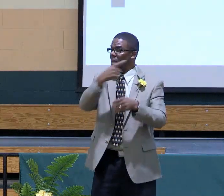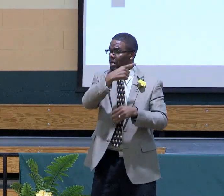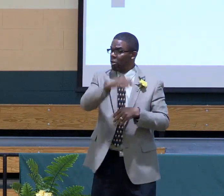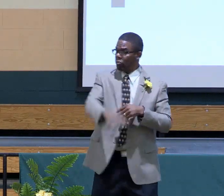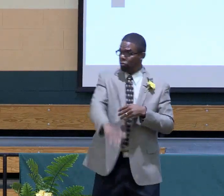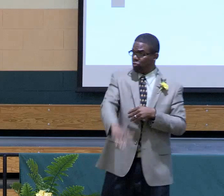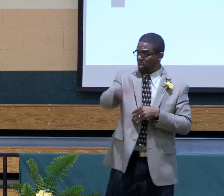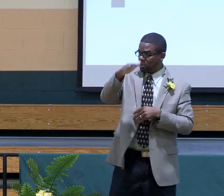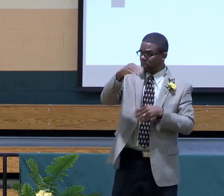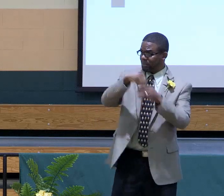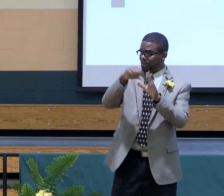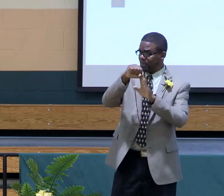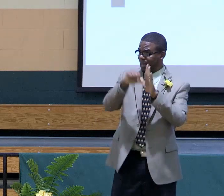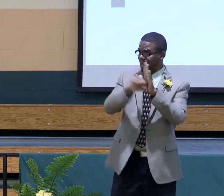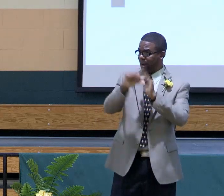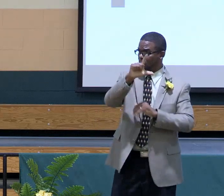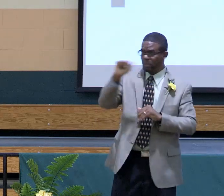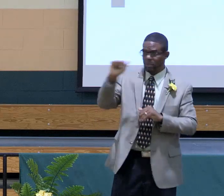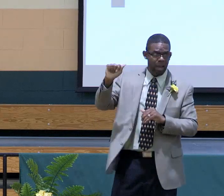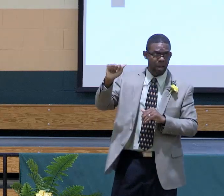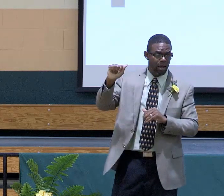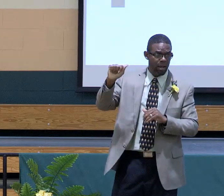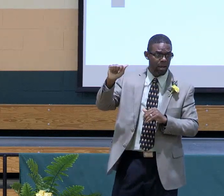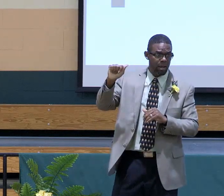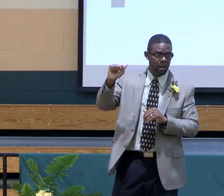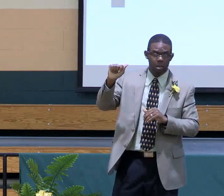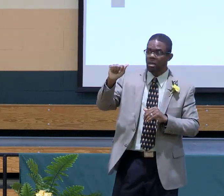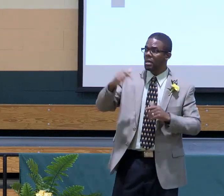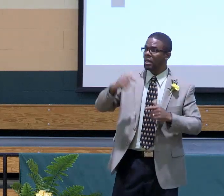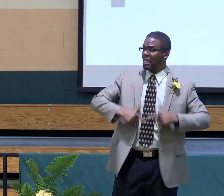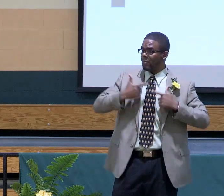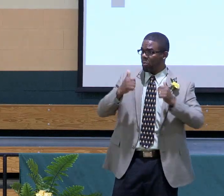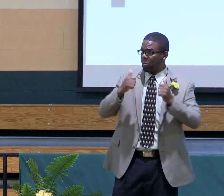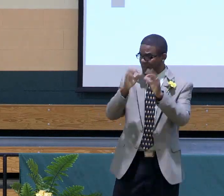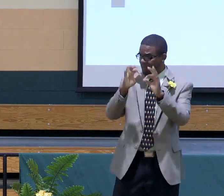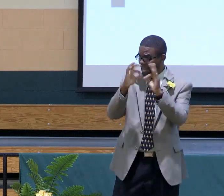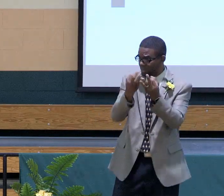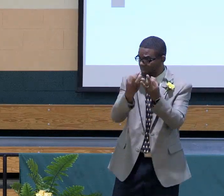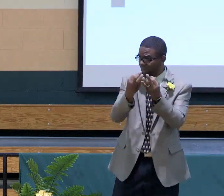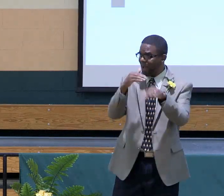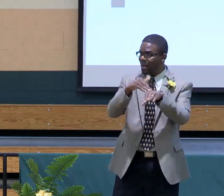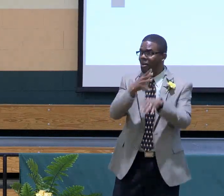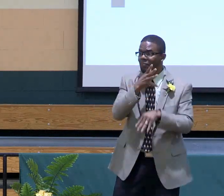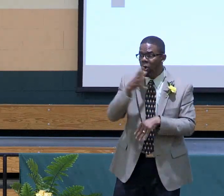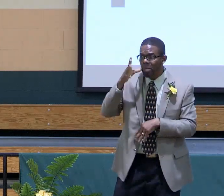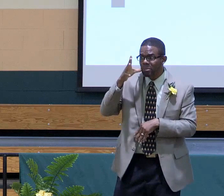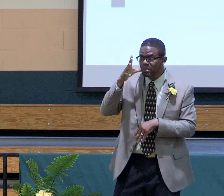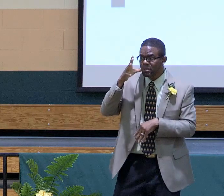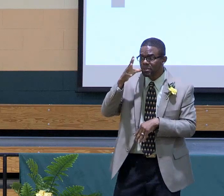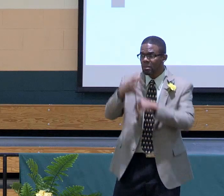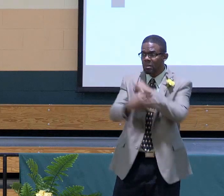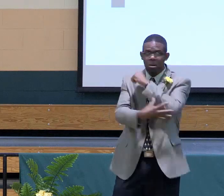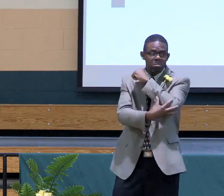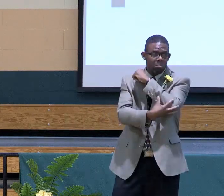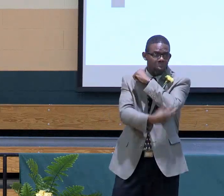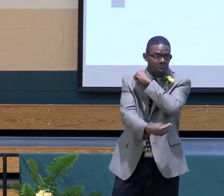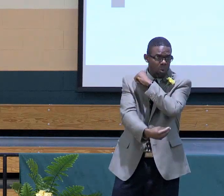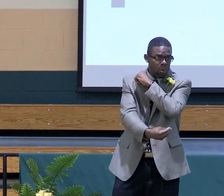And what he talked about was growing up in Louisiana, living with his family on a farm. They were